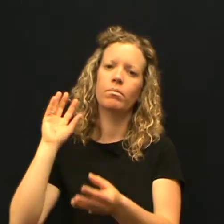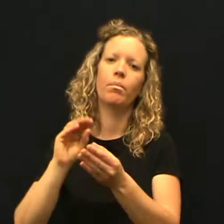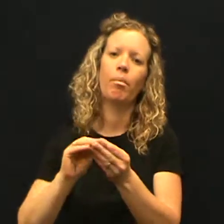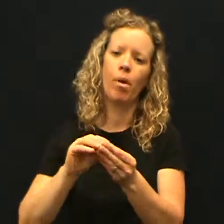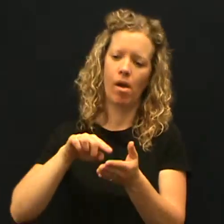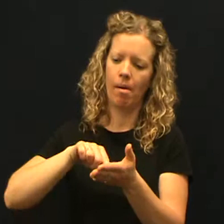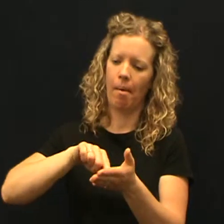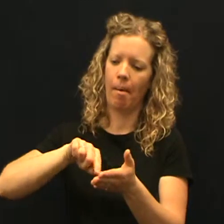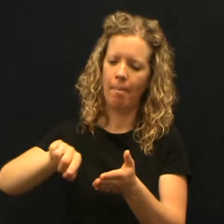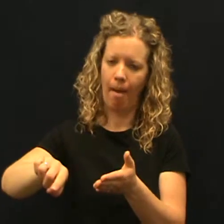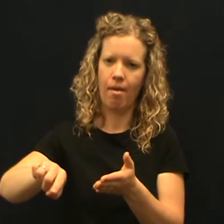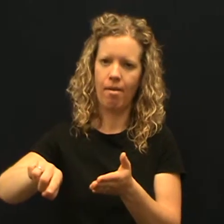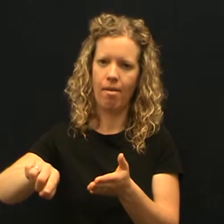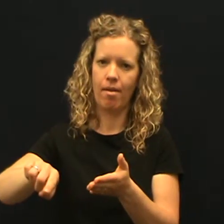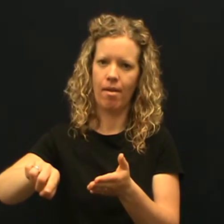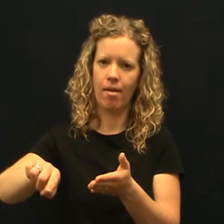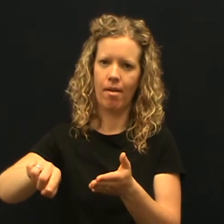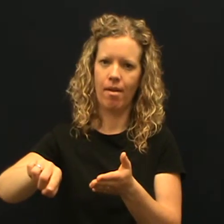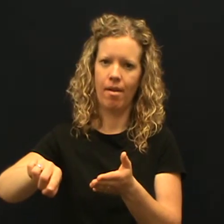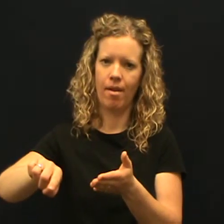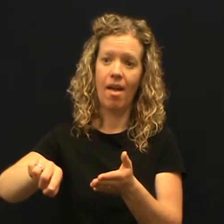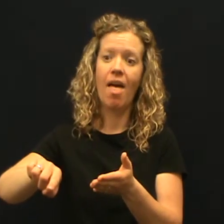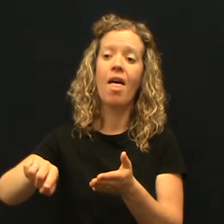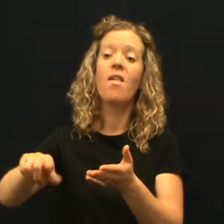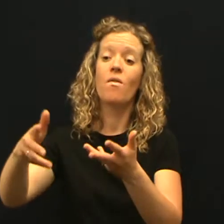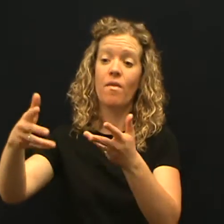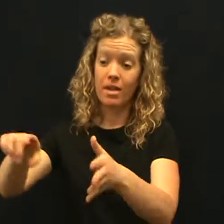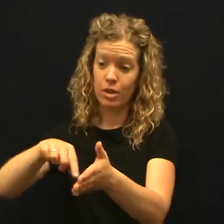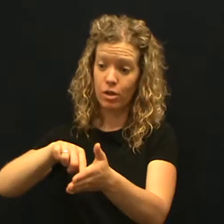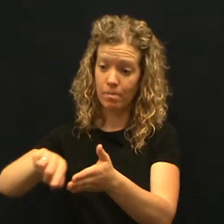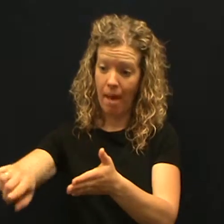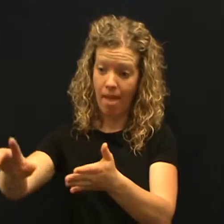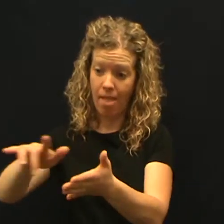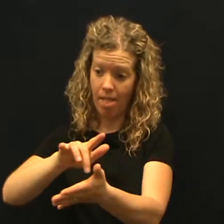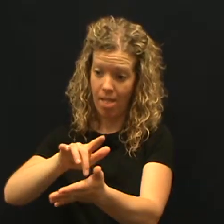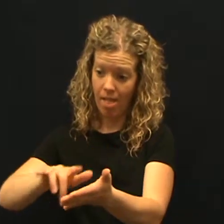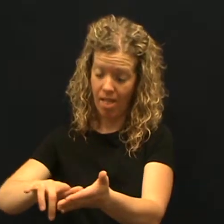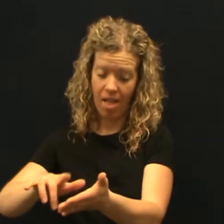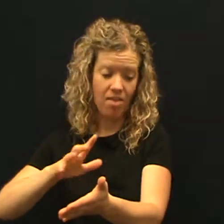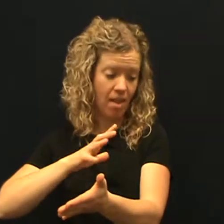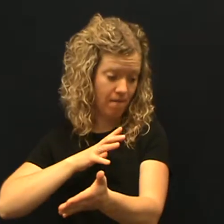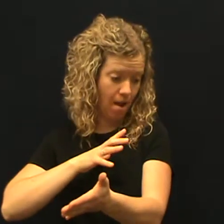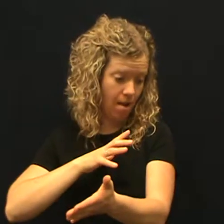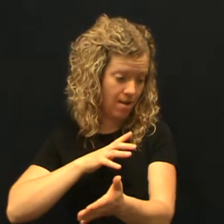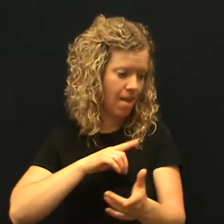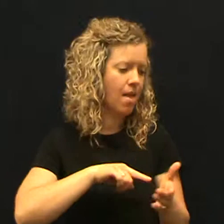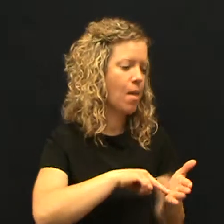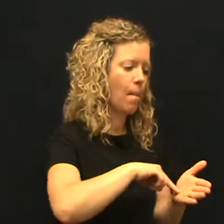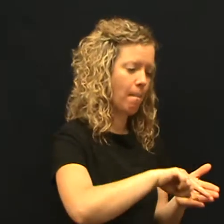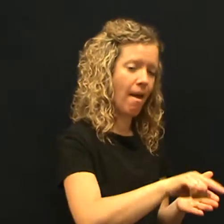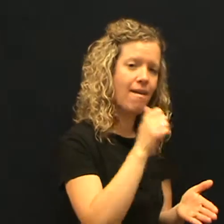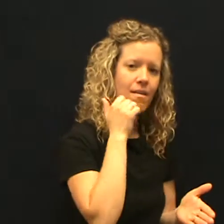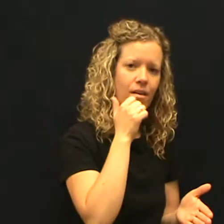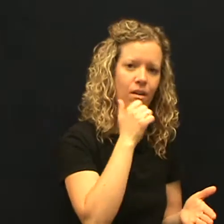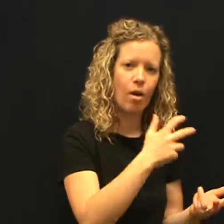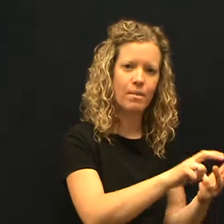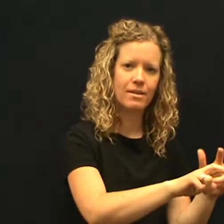first before they can pay any dividend to the common stockholder. If it's non-cumulative preferred stock and they don't